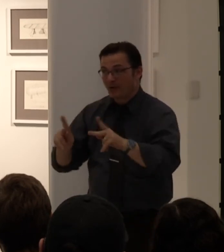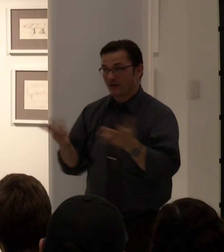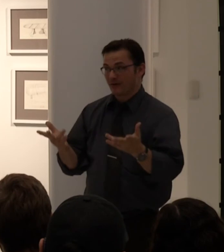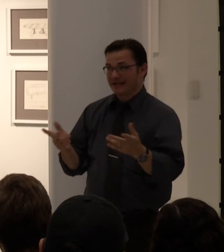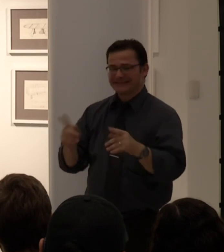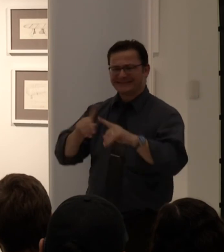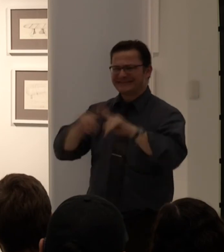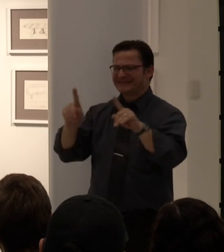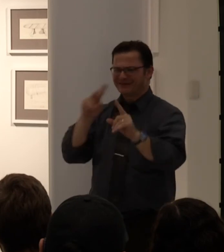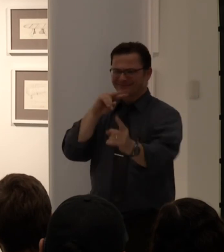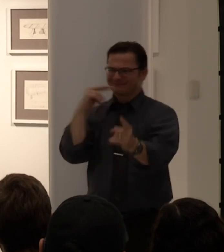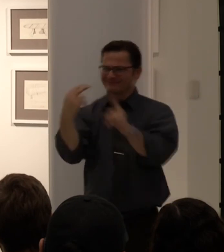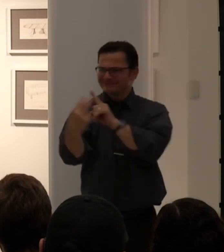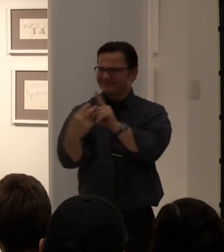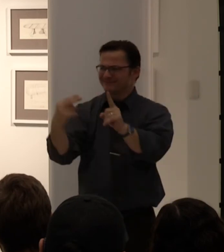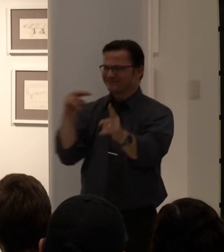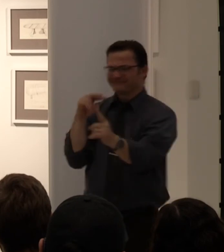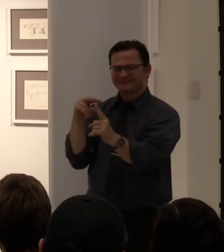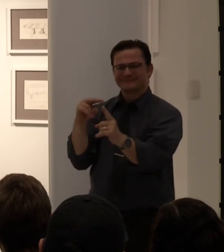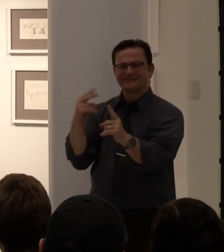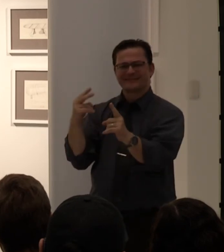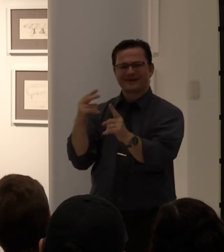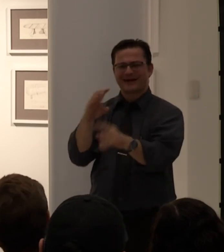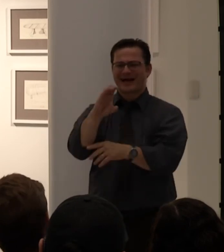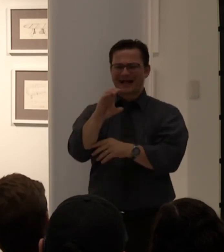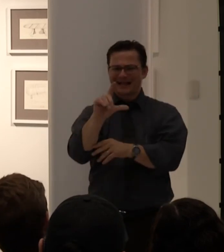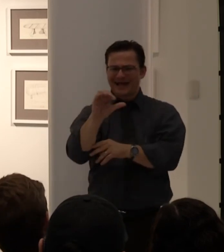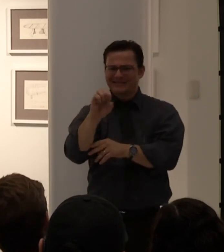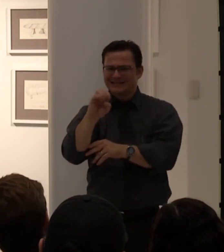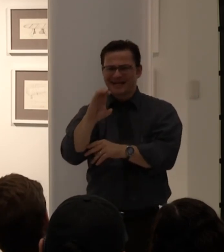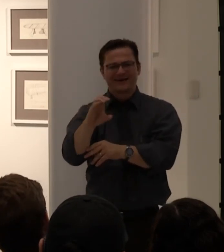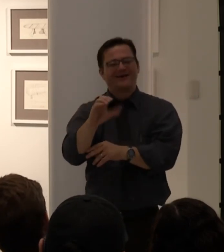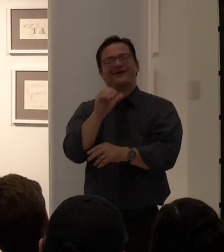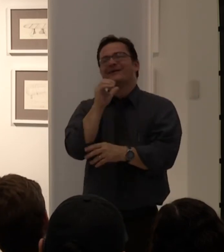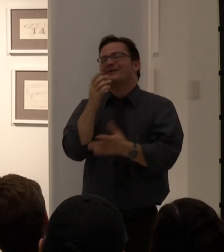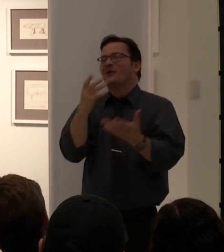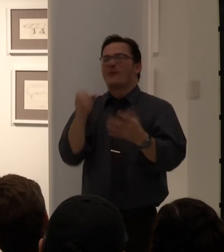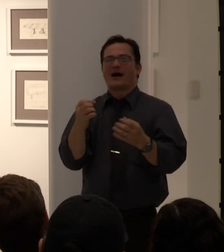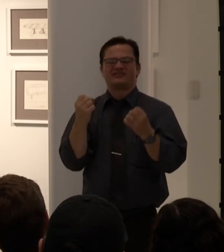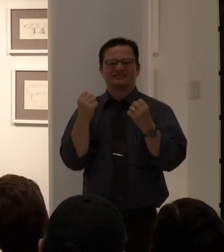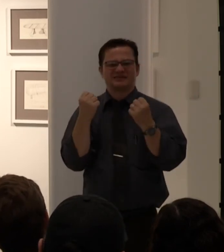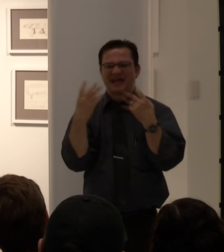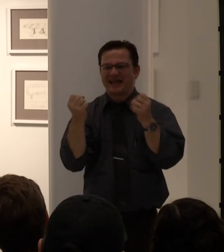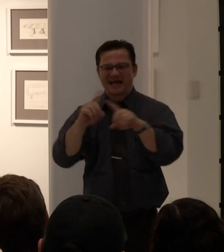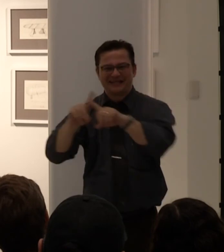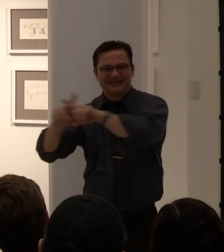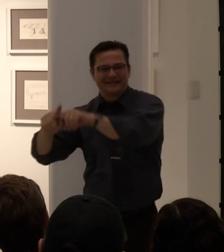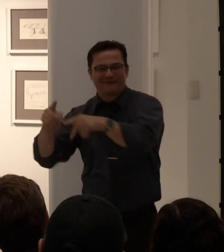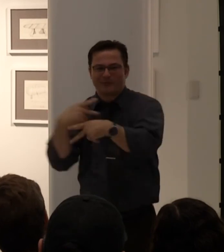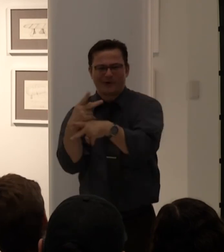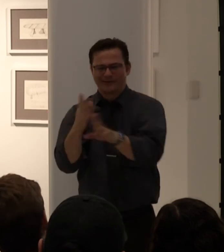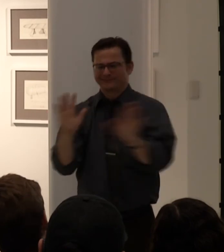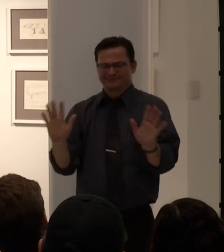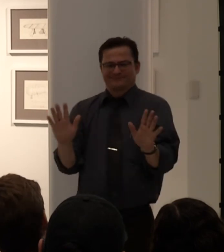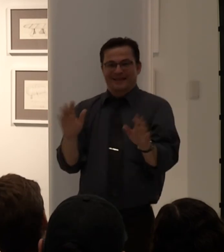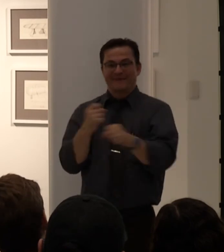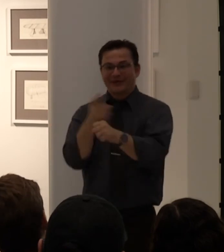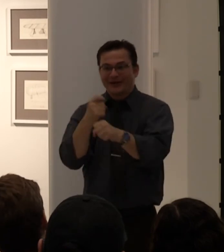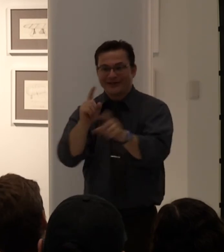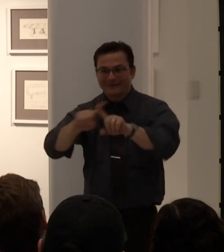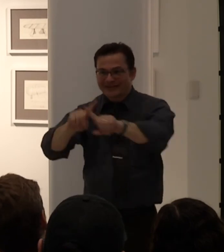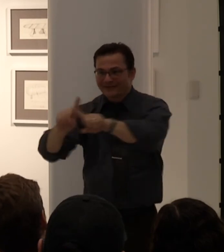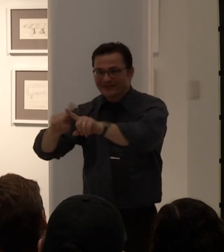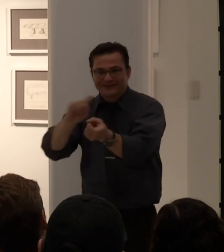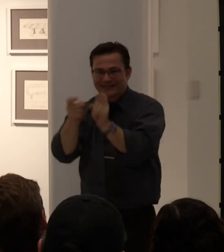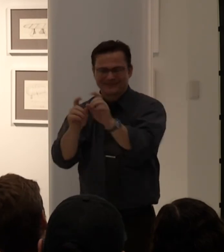a different way of looking at things, the same way classic. We're not interested in coming out with hundreds of products and every year come out with this and in